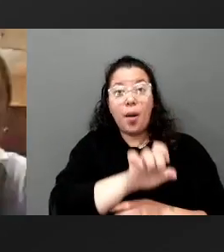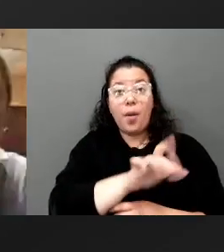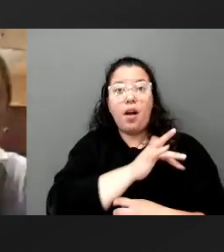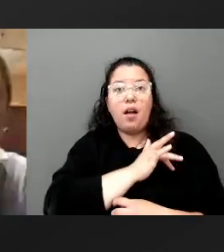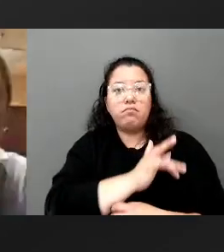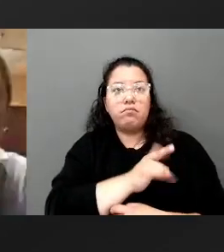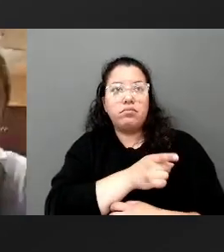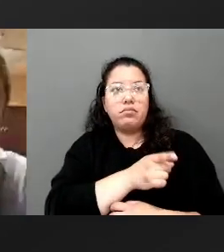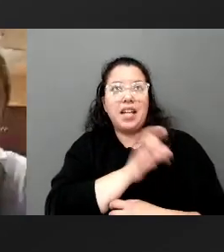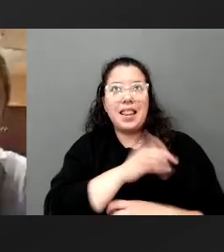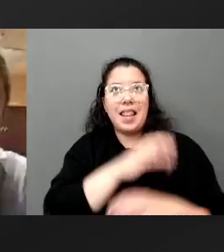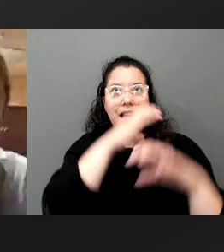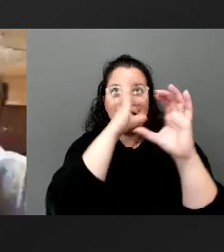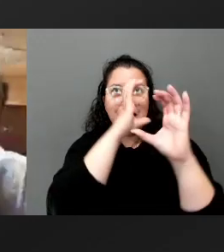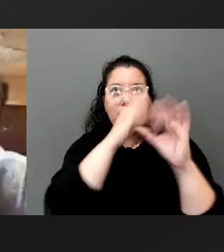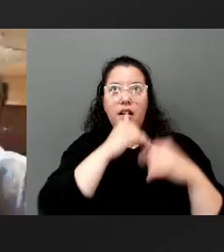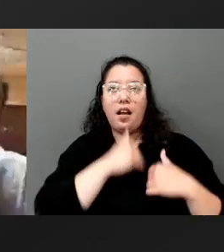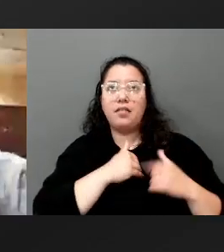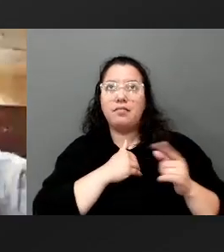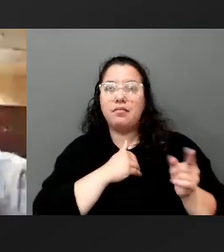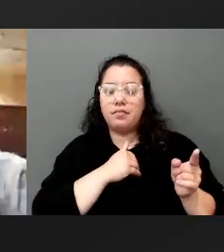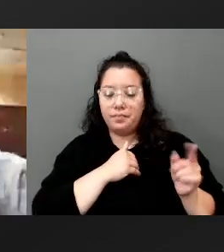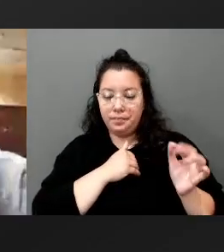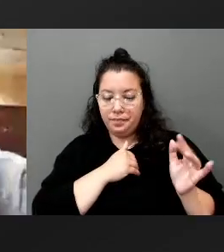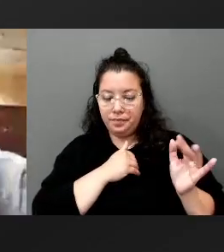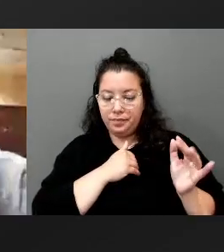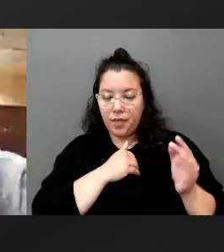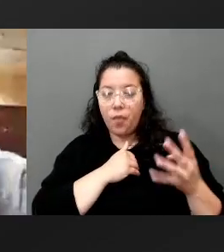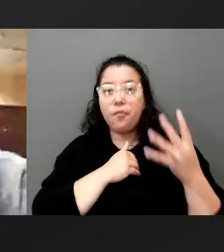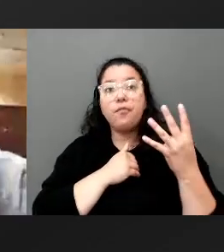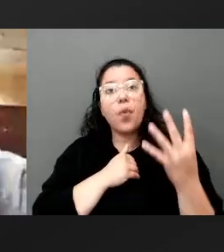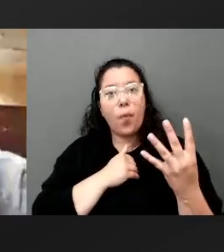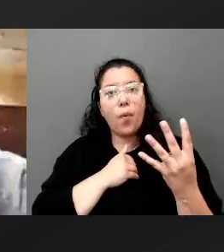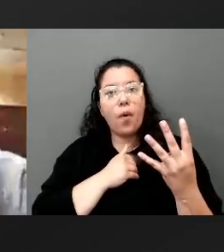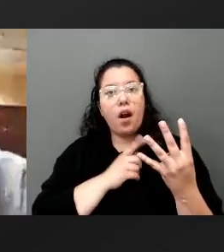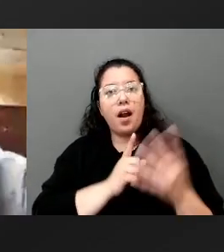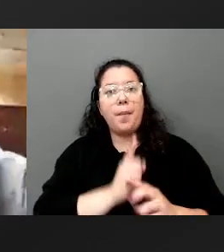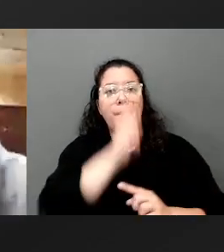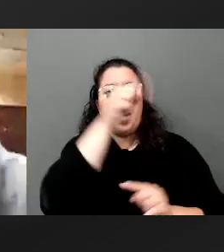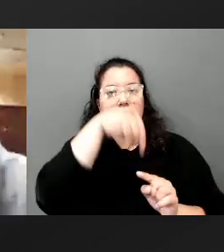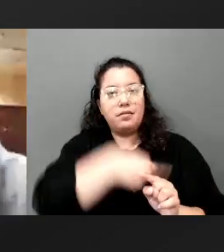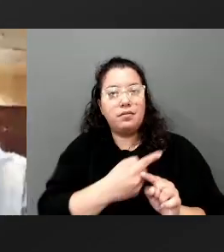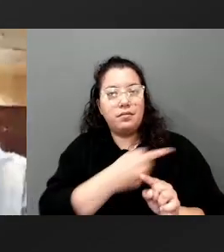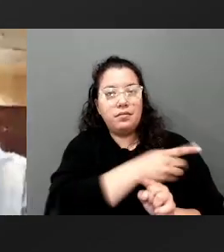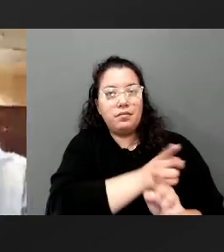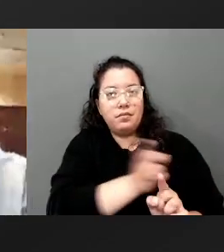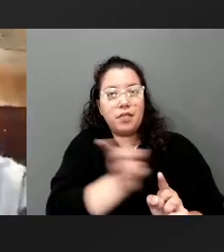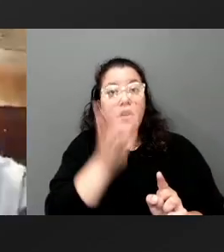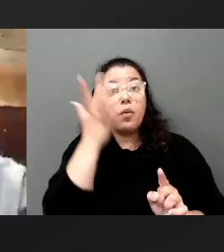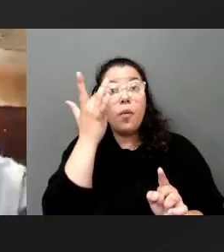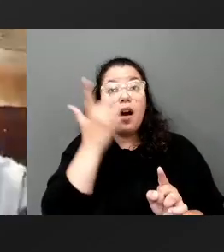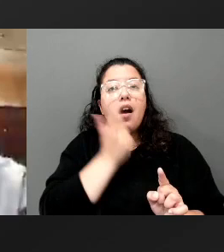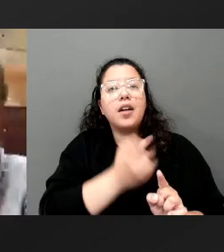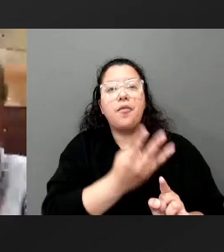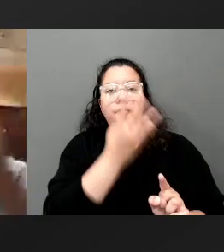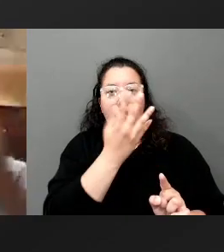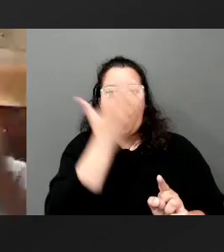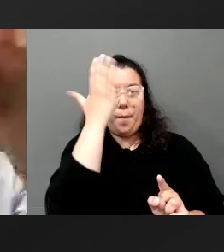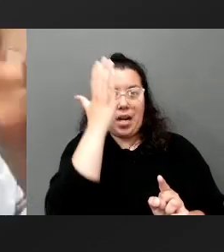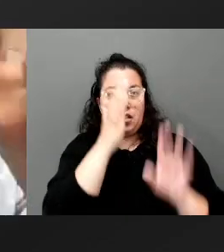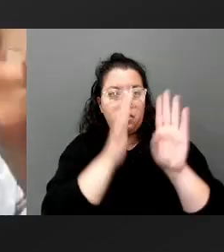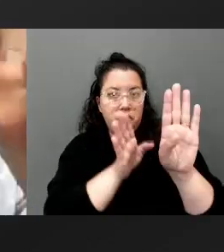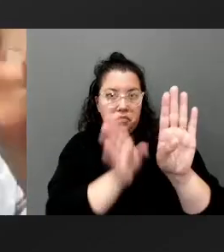4 of these spikes. We call them diffraction spikes. you get some as well from the fact that there are some